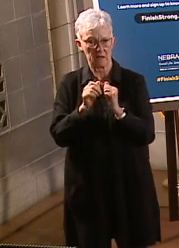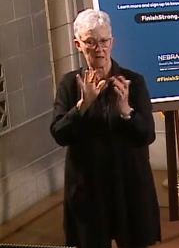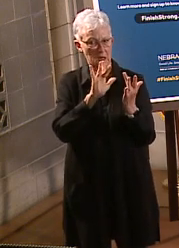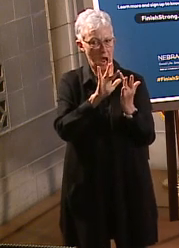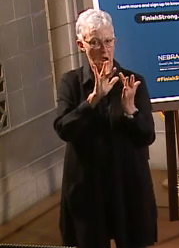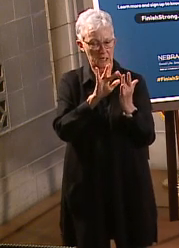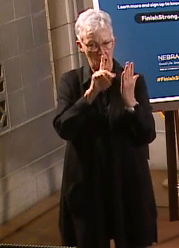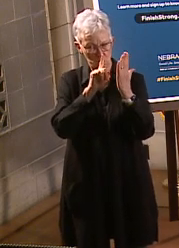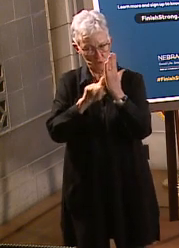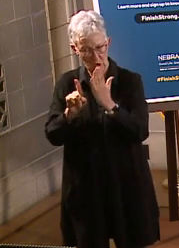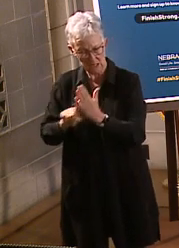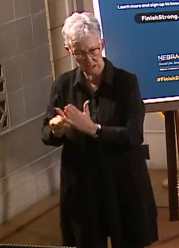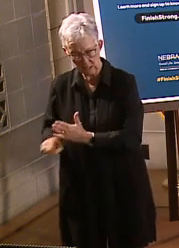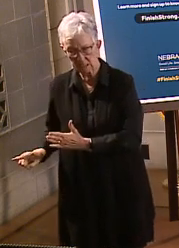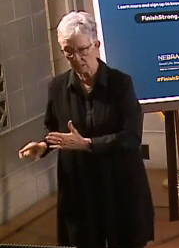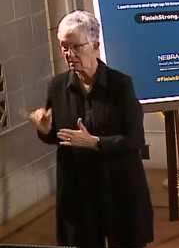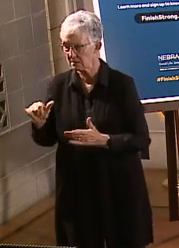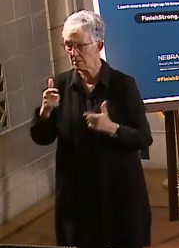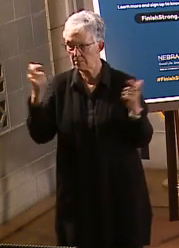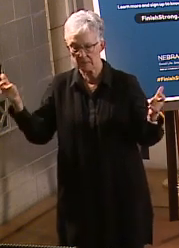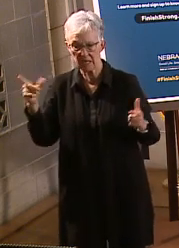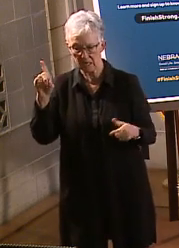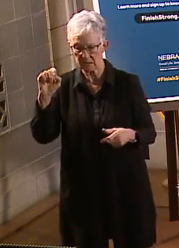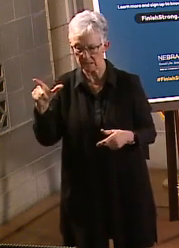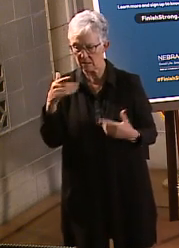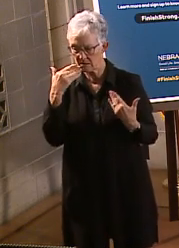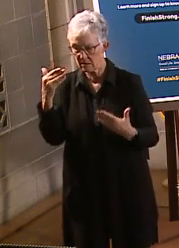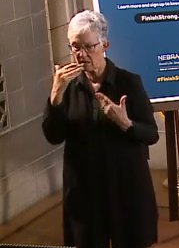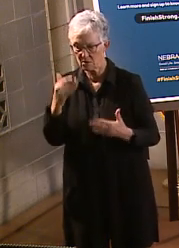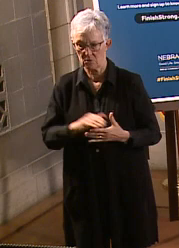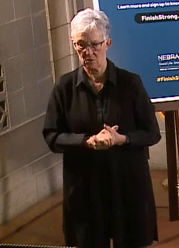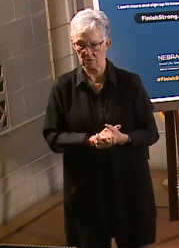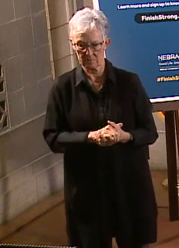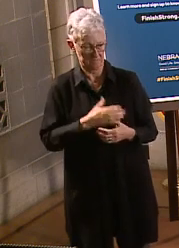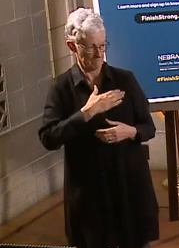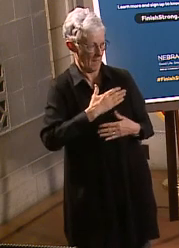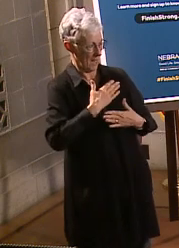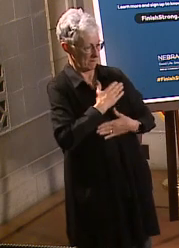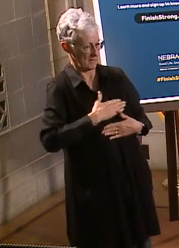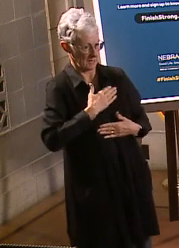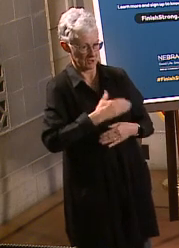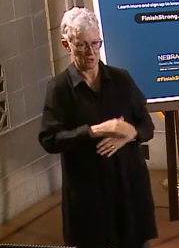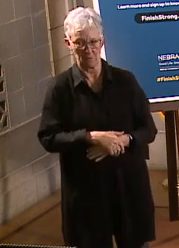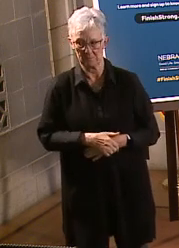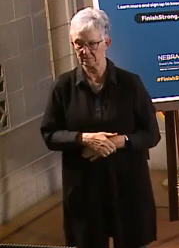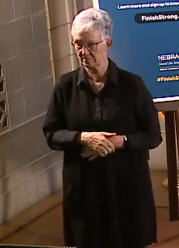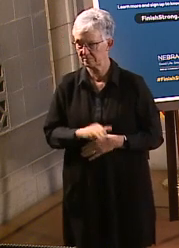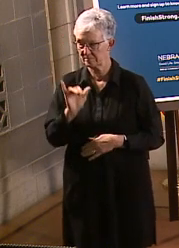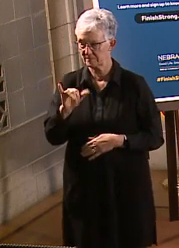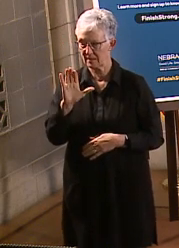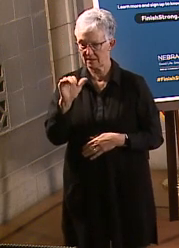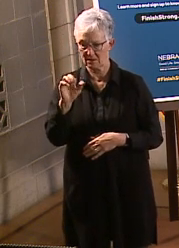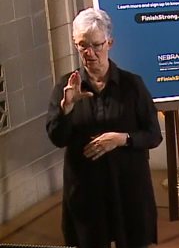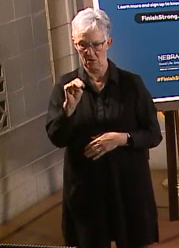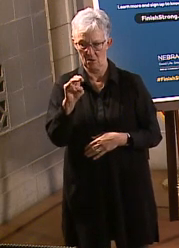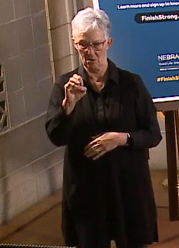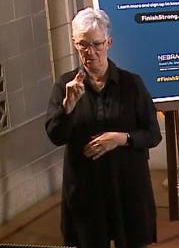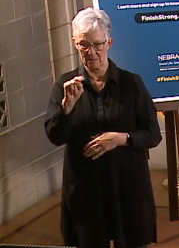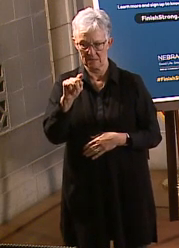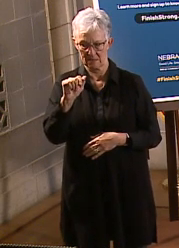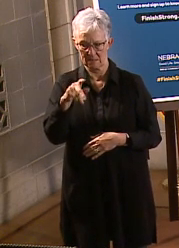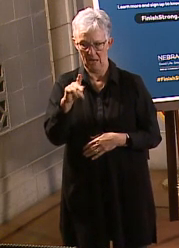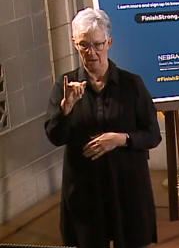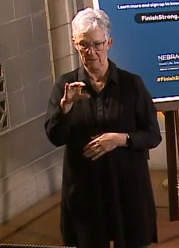big deal. So thank you very much. All right. So that was Carmen Tapio, CEO of North End